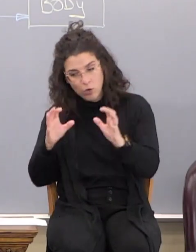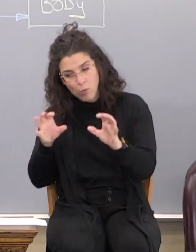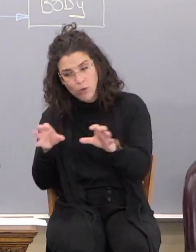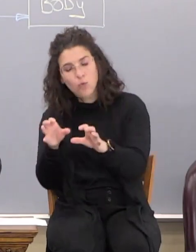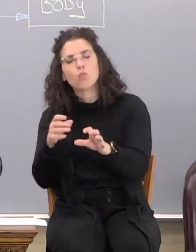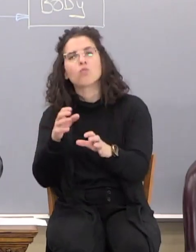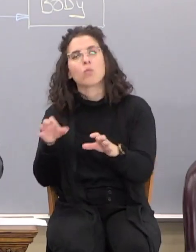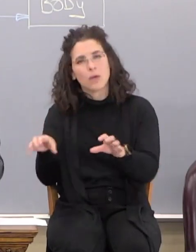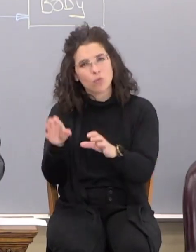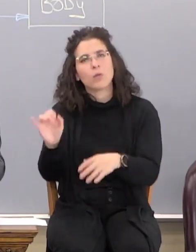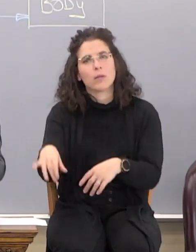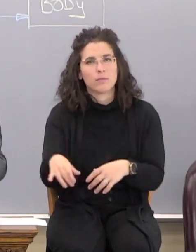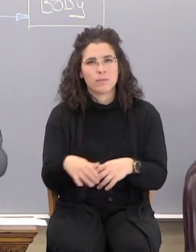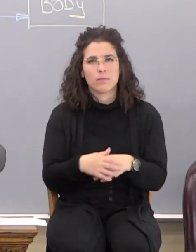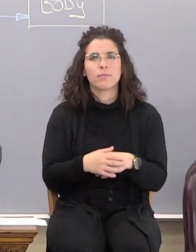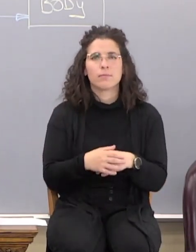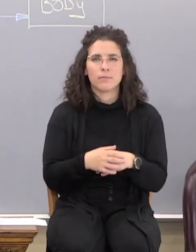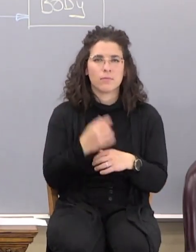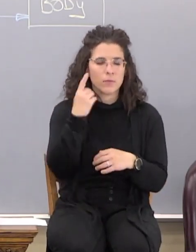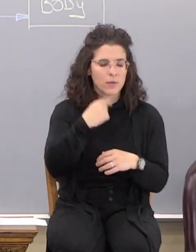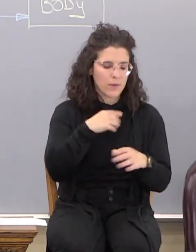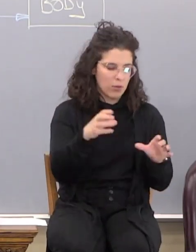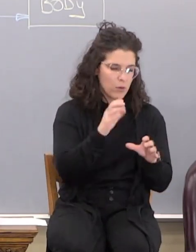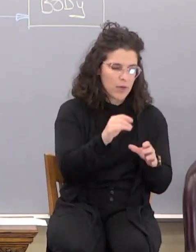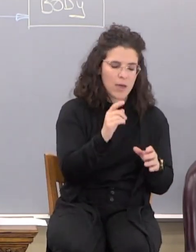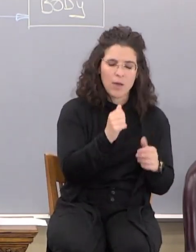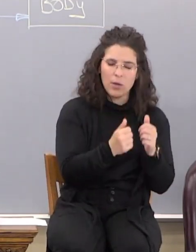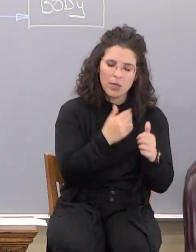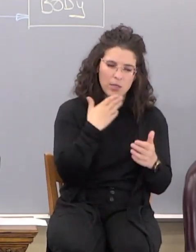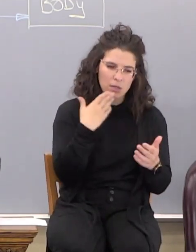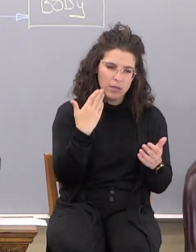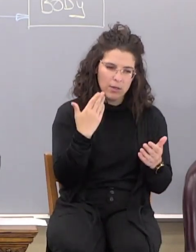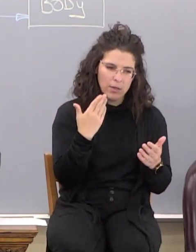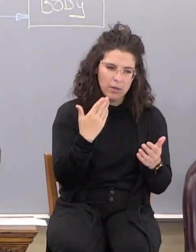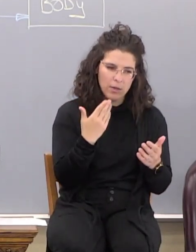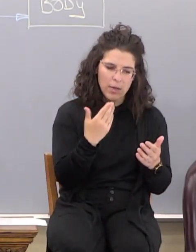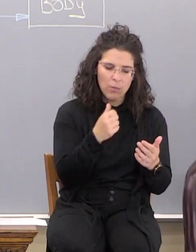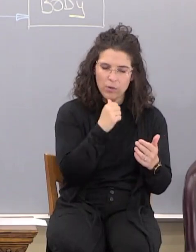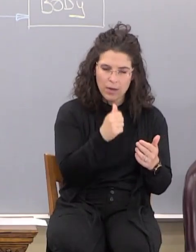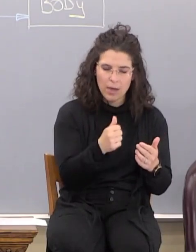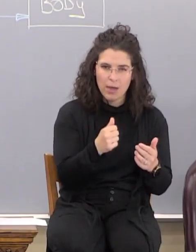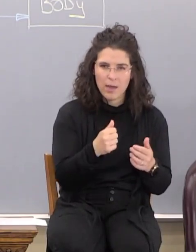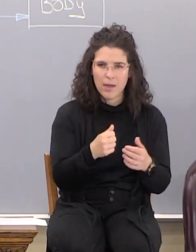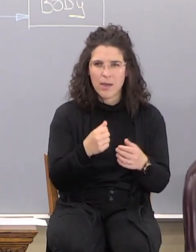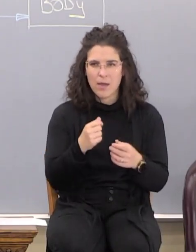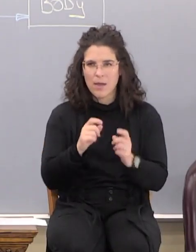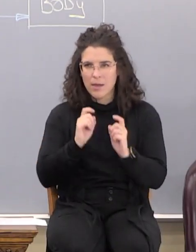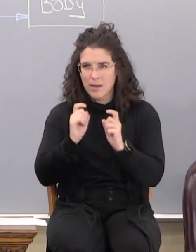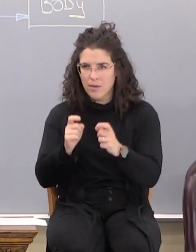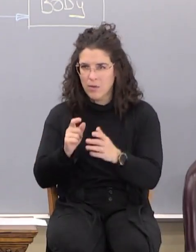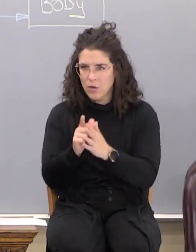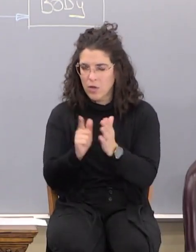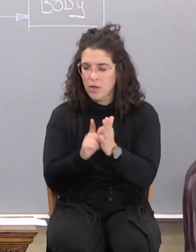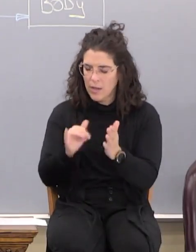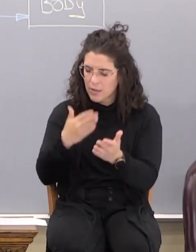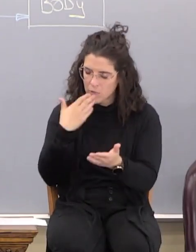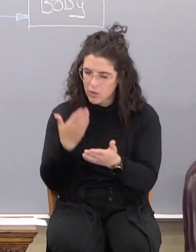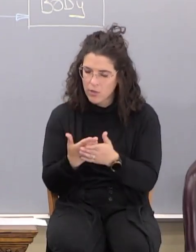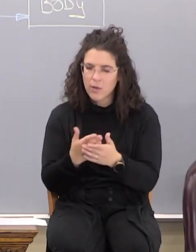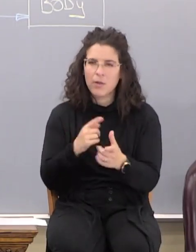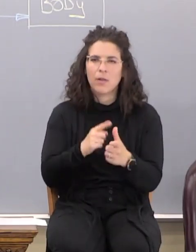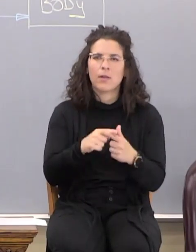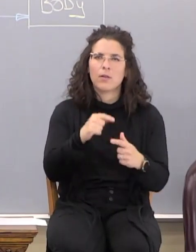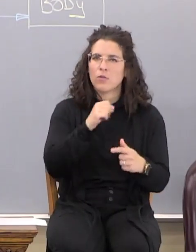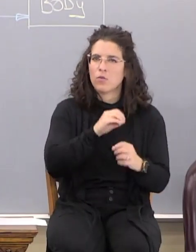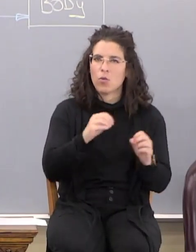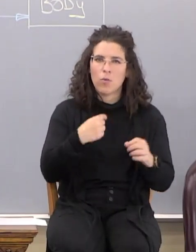do. For if I do that which is, I would not, I consider the law that it is good. Now, then it is no